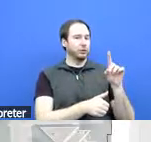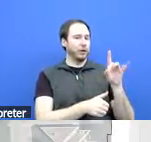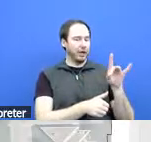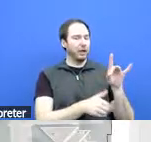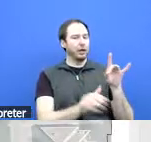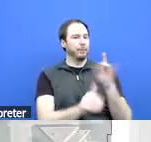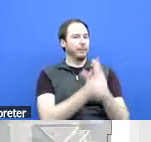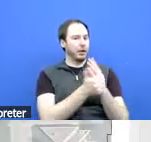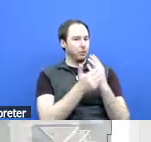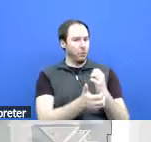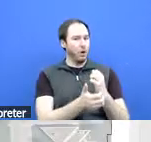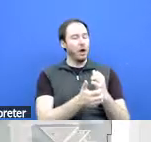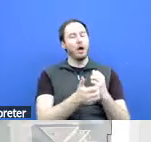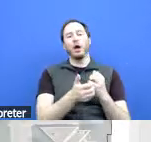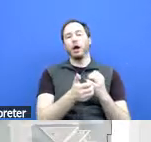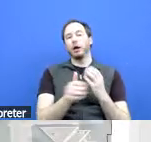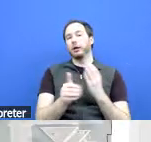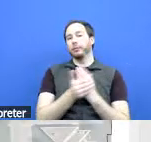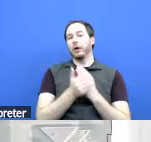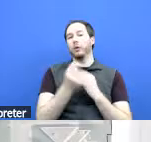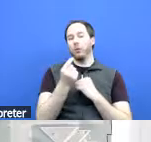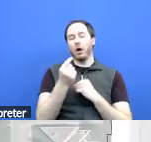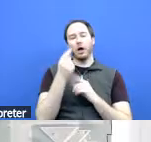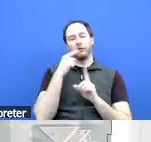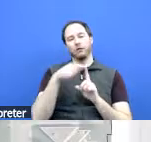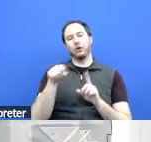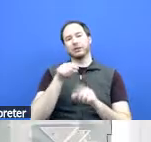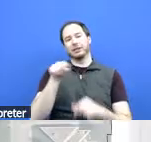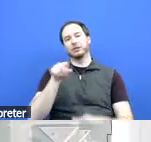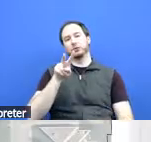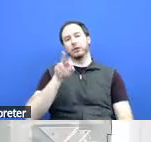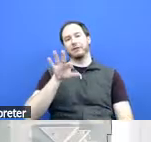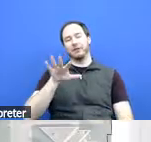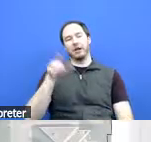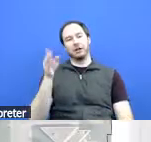2021-018. And that modification is requested per section